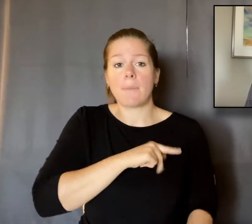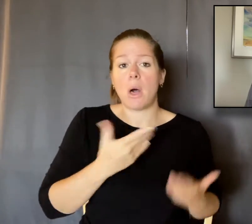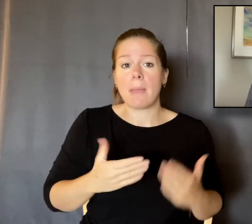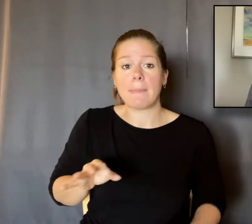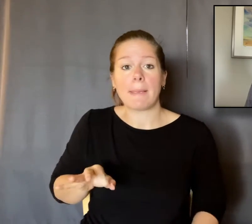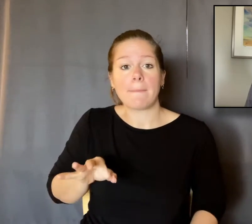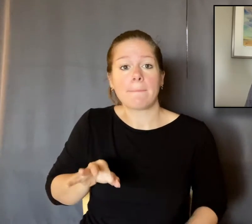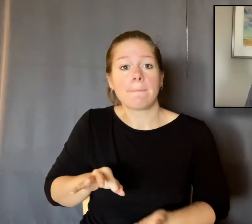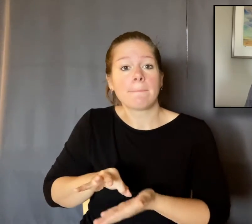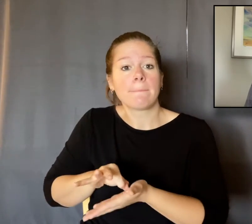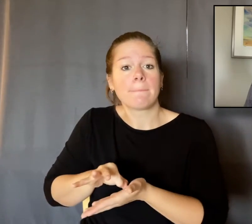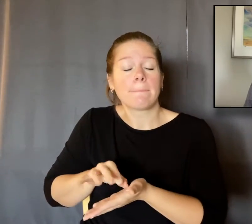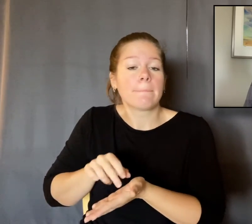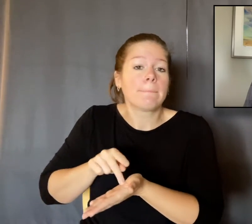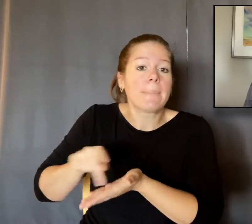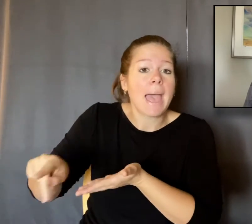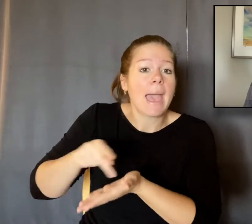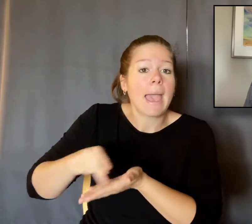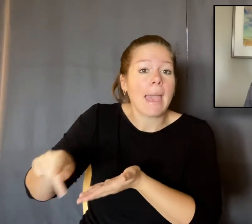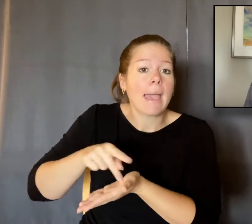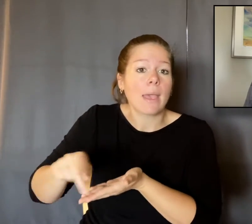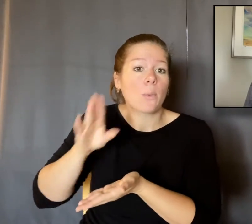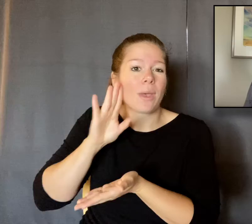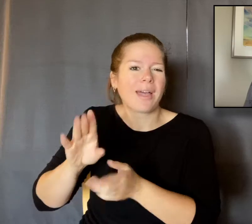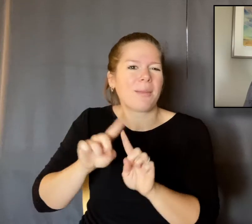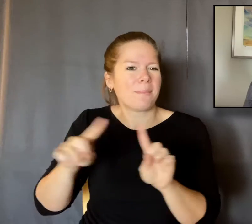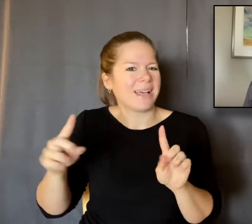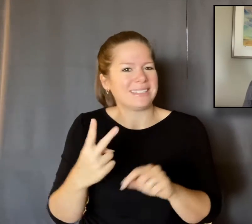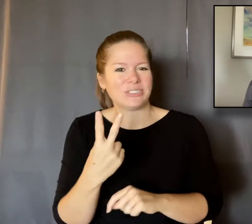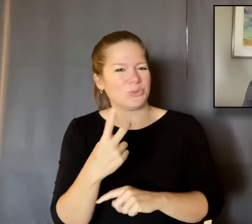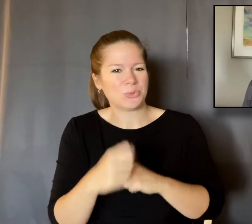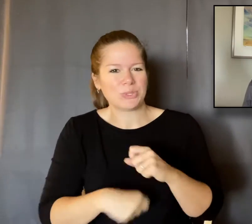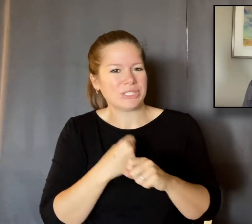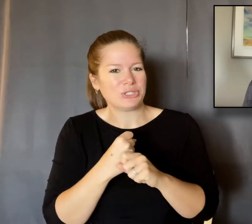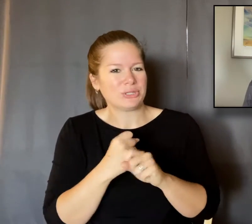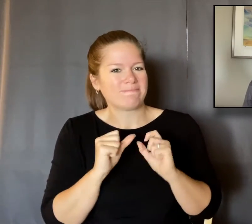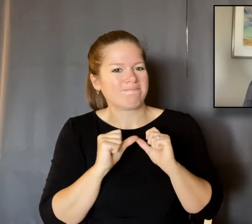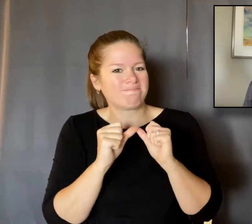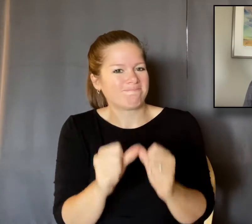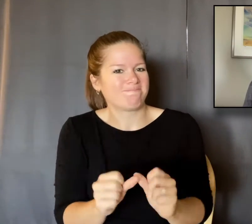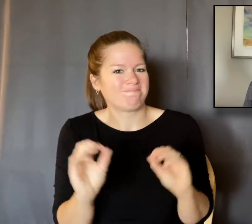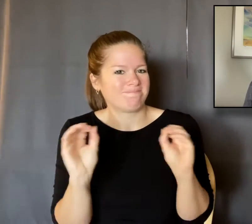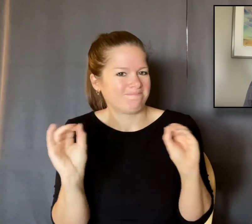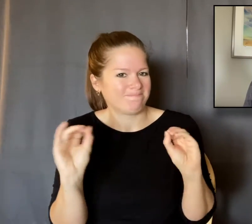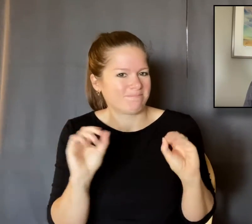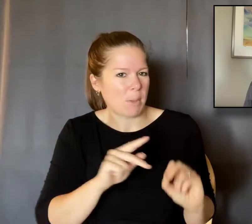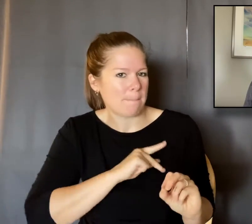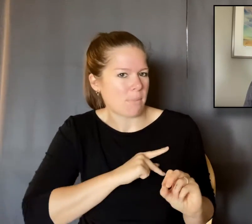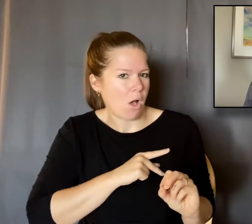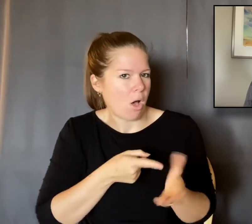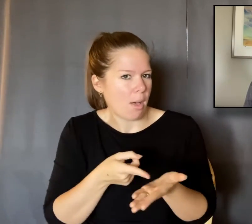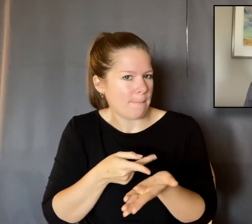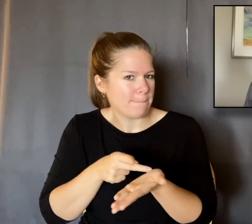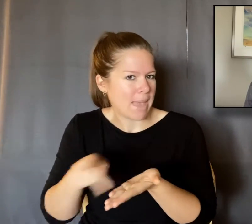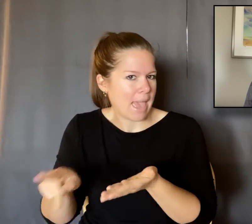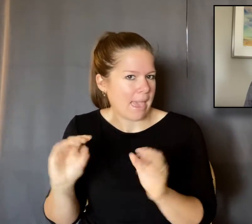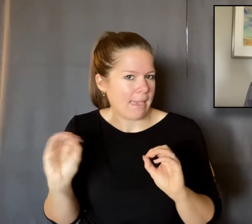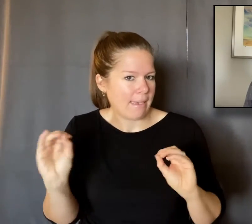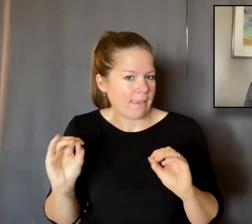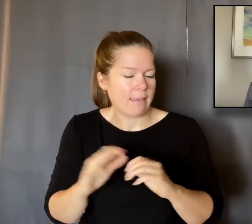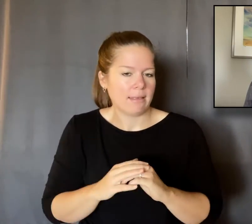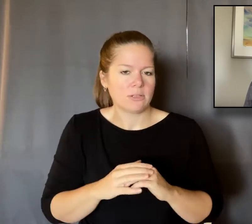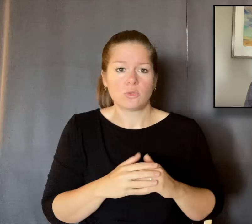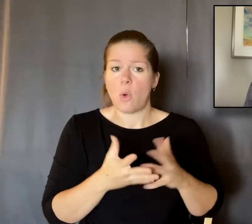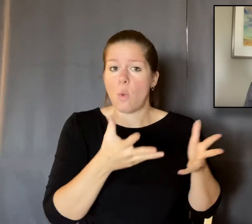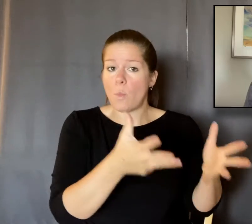and conversed with him. When 2 years had elapsed, Felix was succeeded by Porcius Festus, and desiring to do the Jews a favor, he